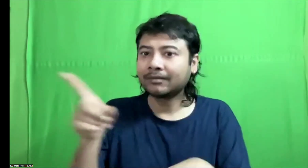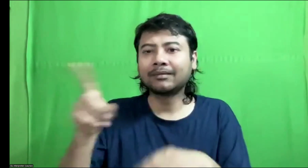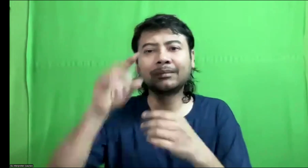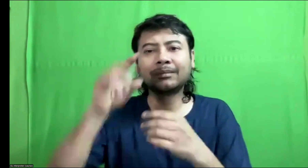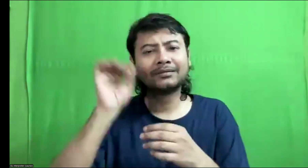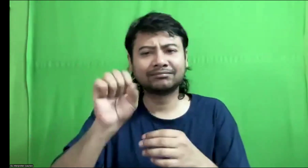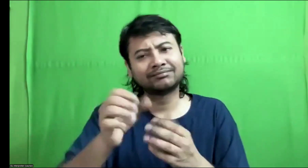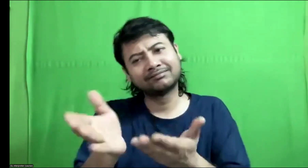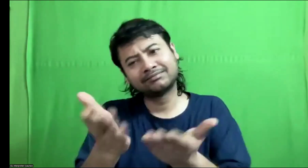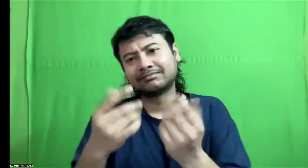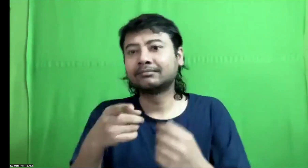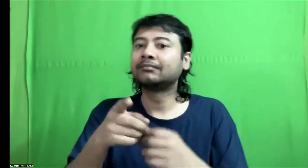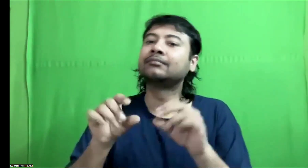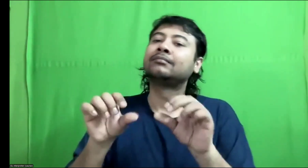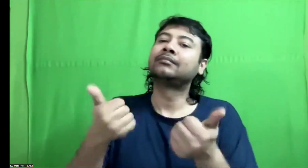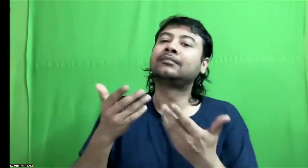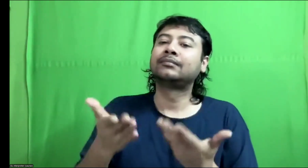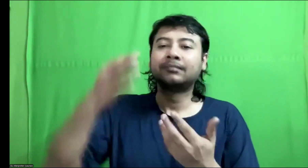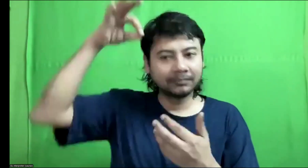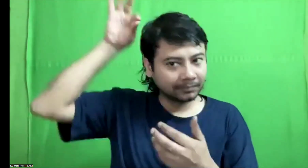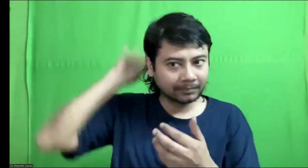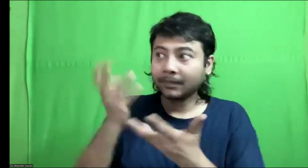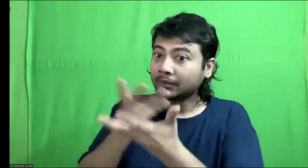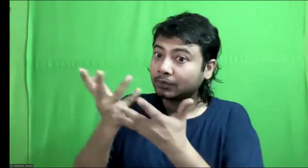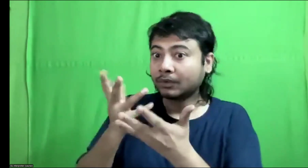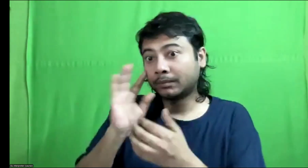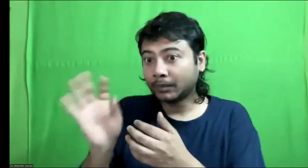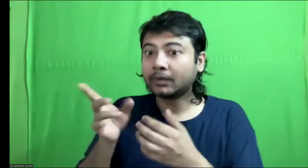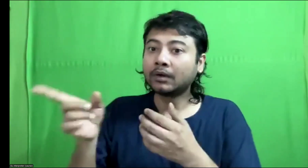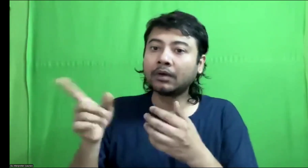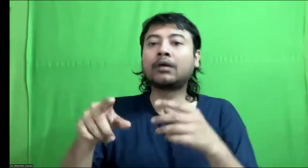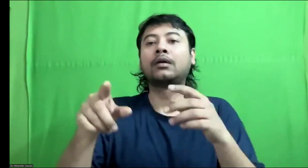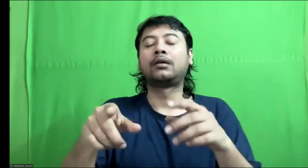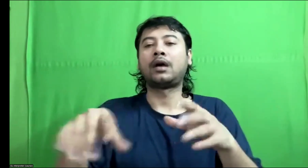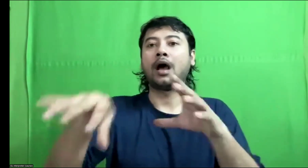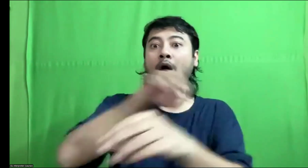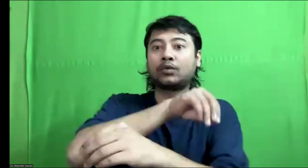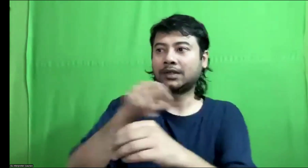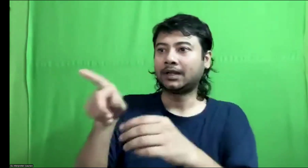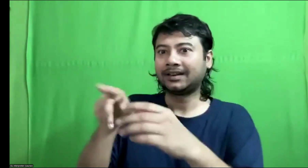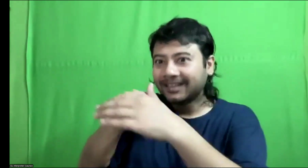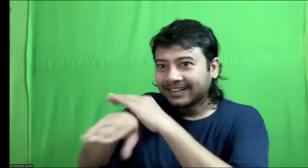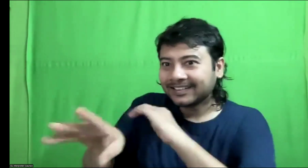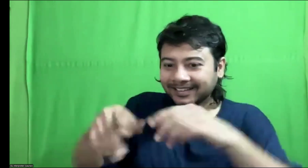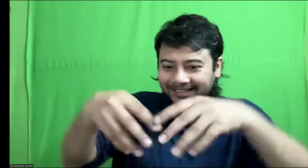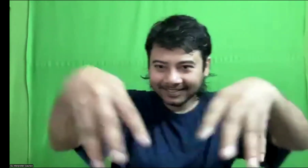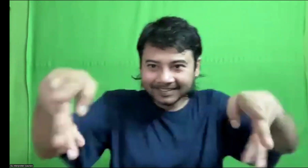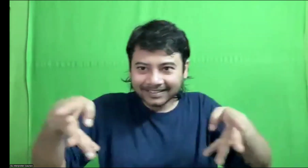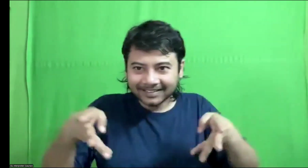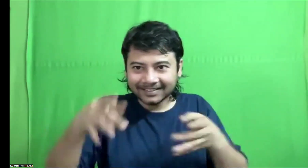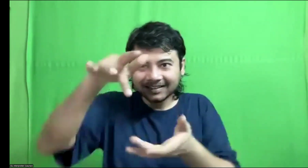and just offer a lamp. It's free. There is no charges. We are not taking any money for this. But